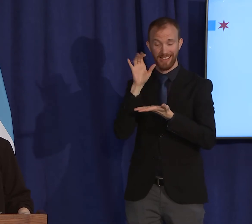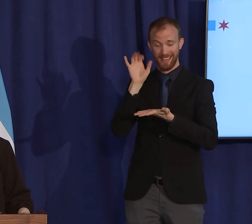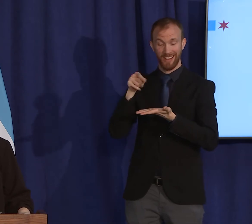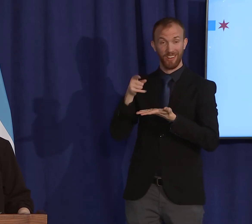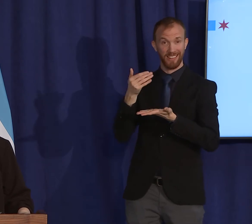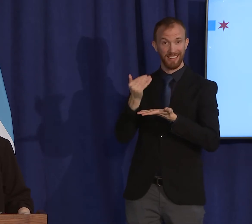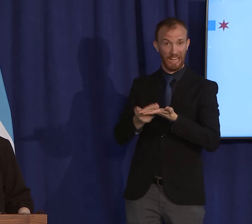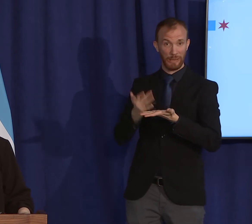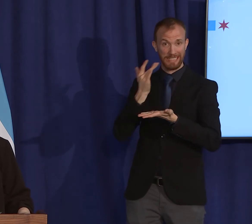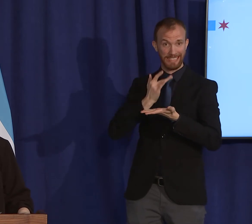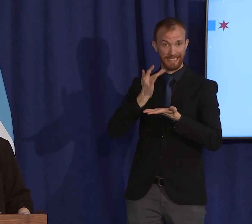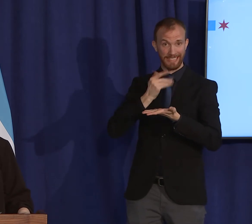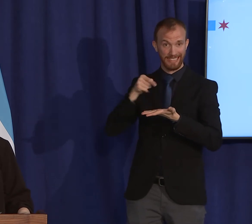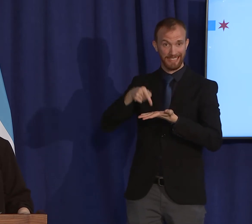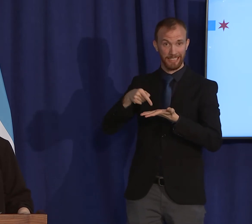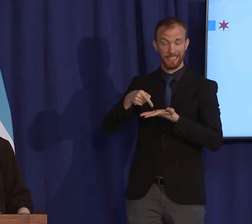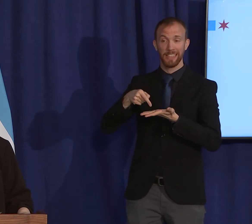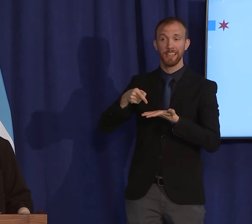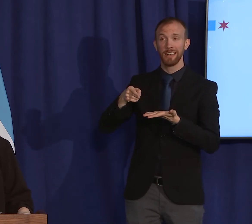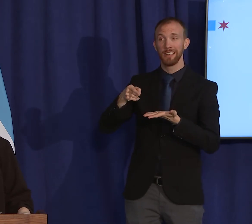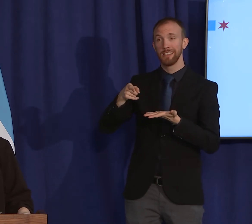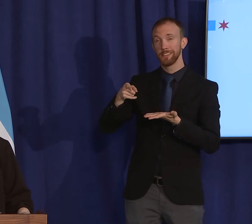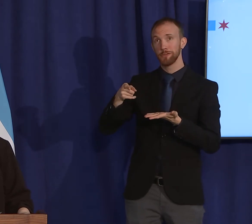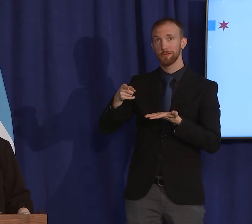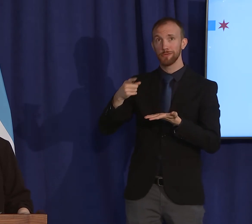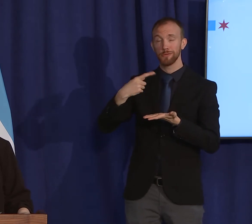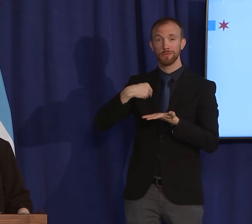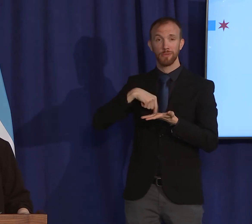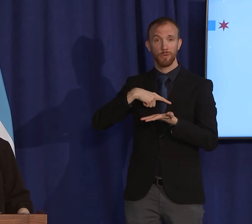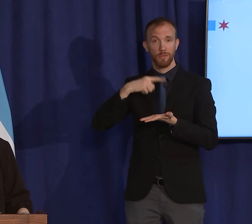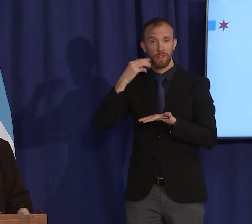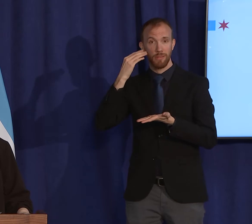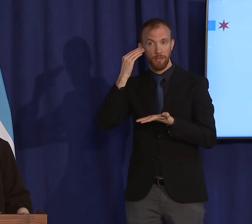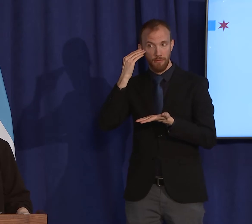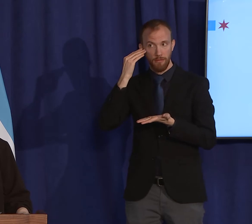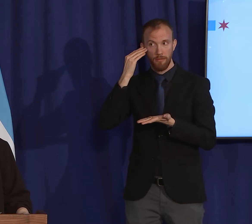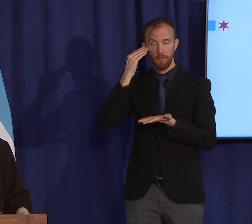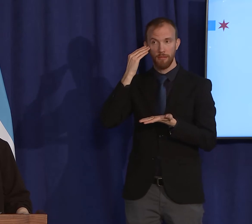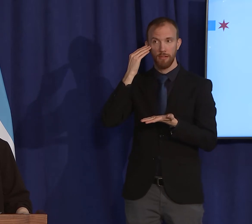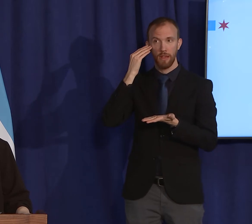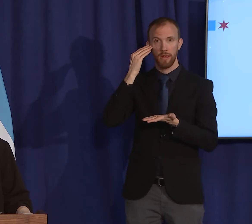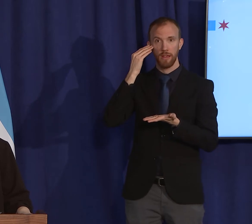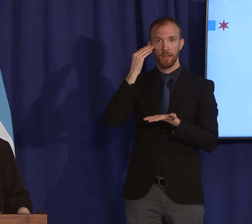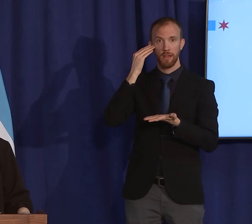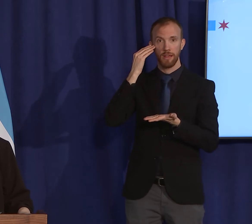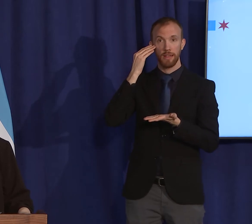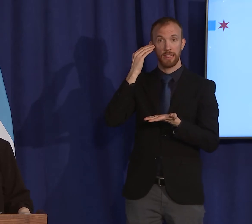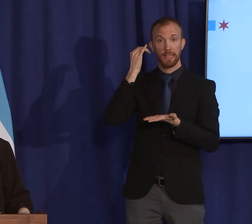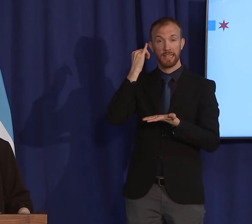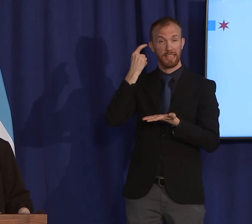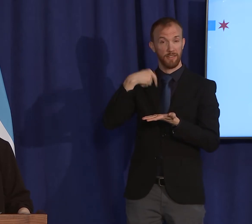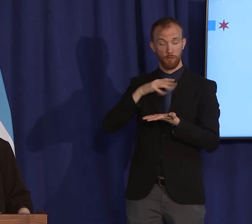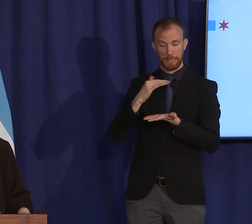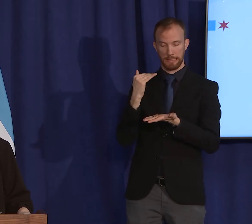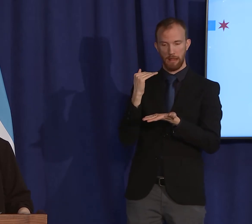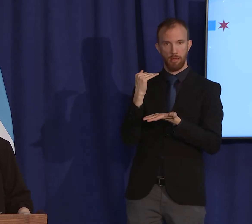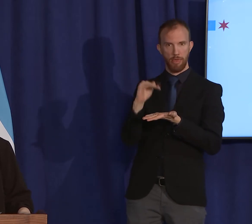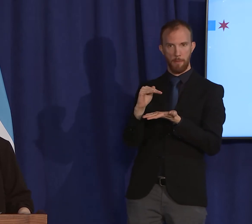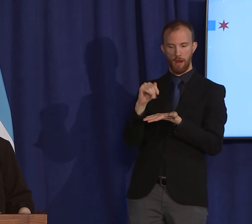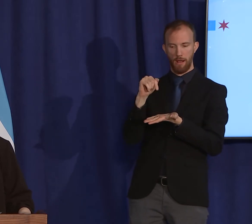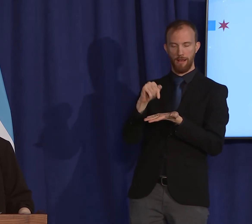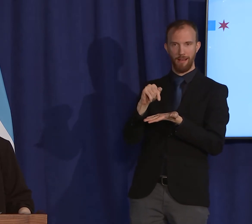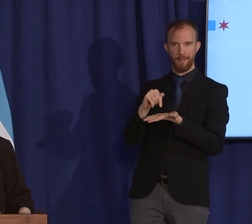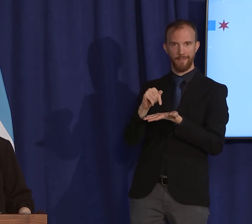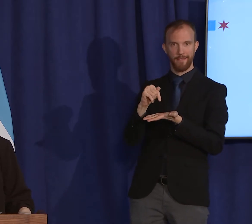right now, we know that restricting vaccine access is